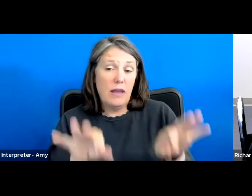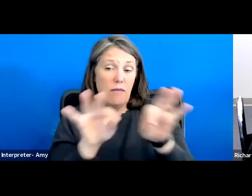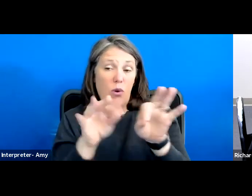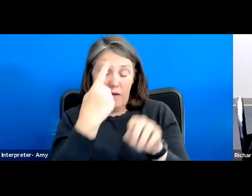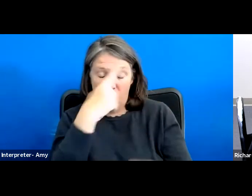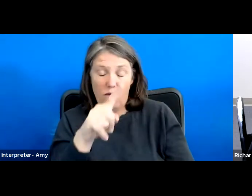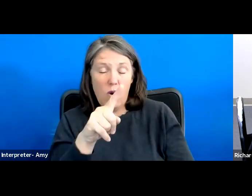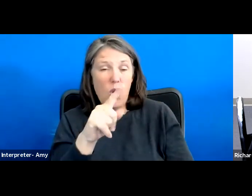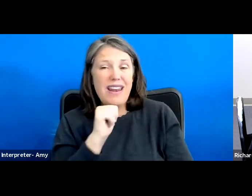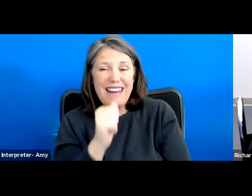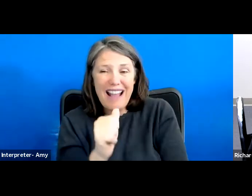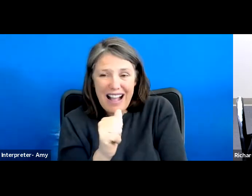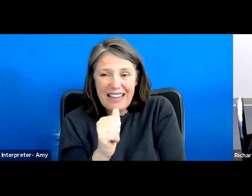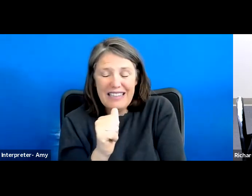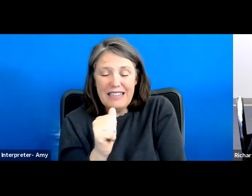for not